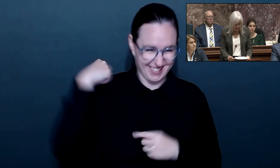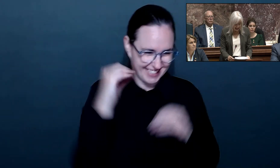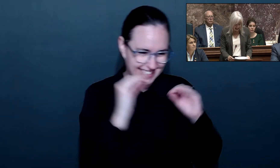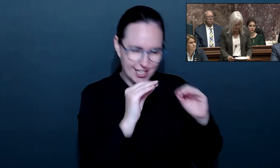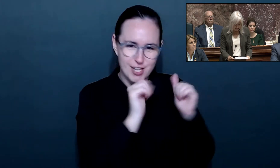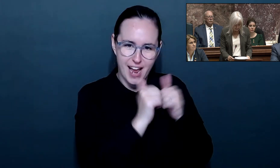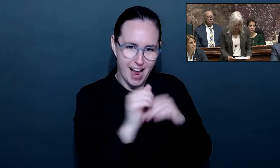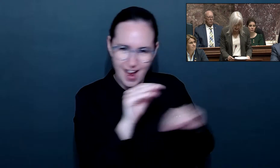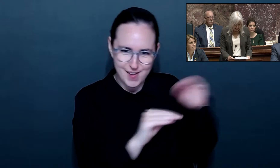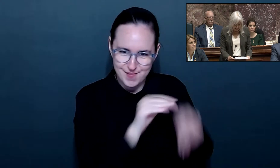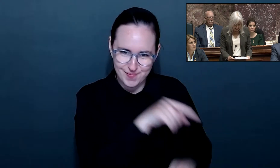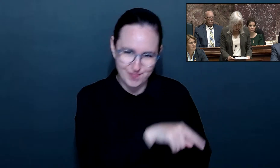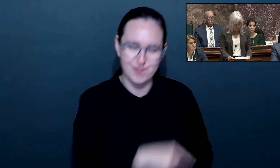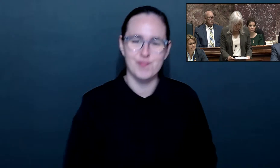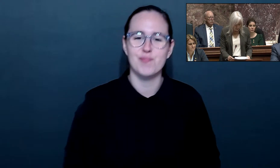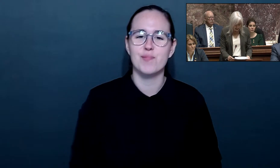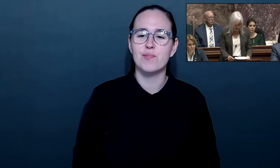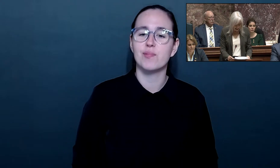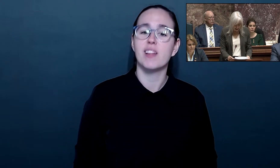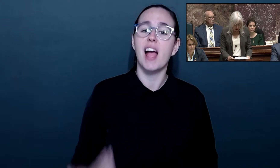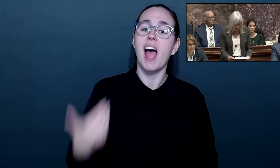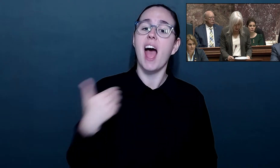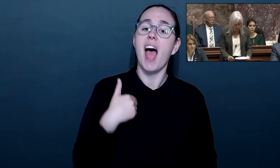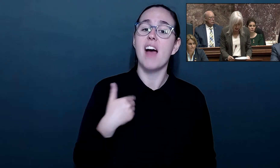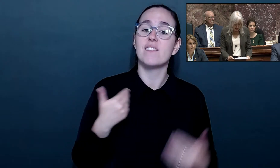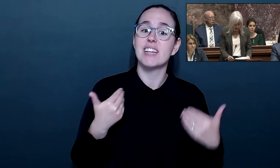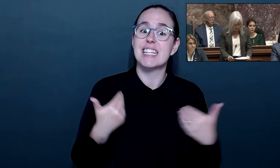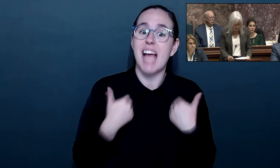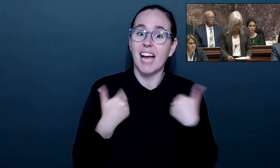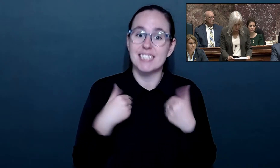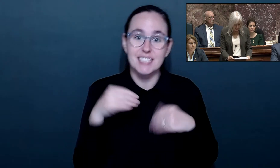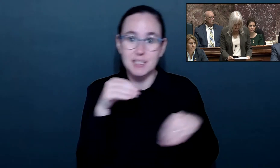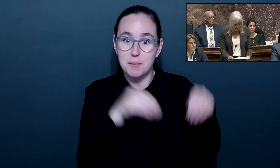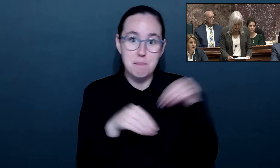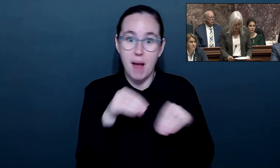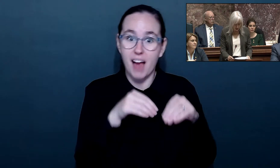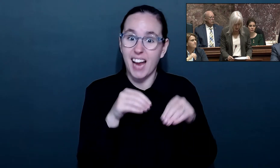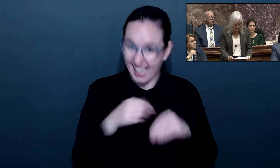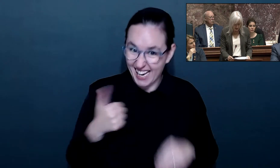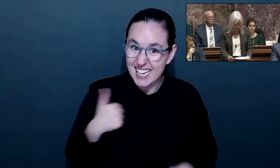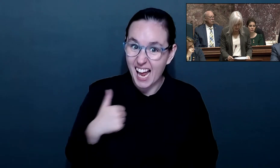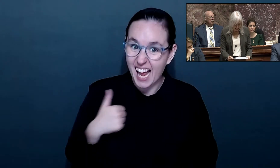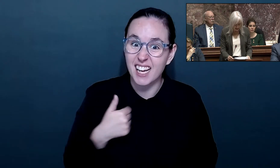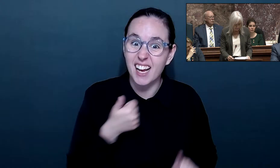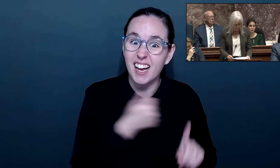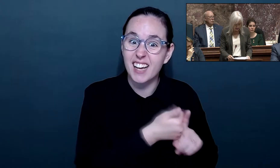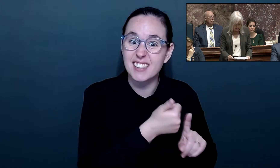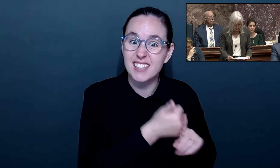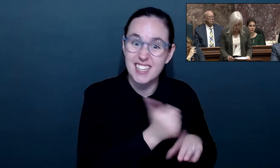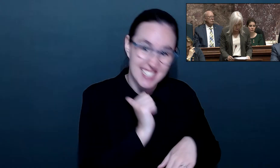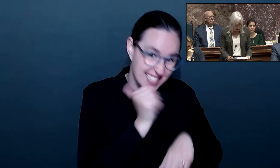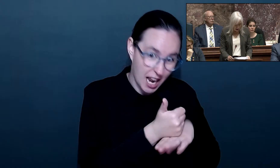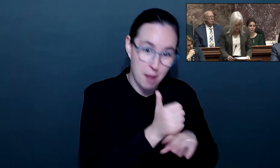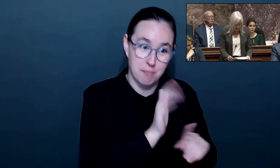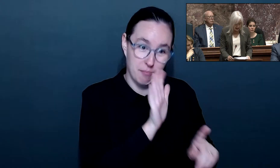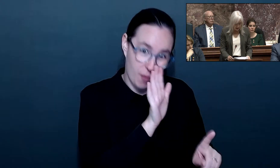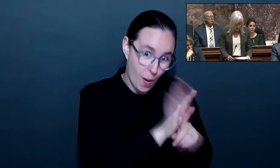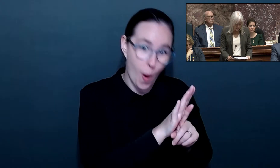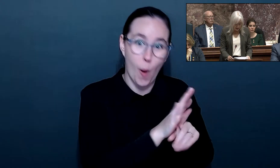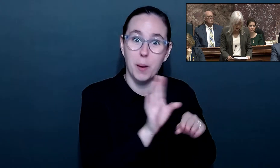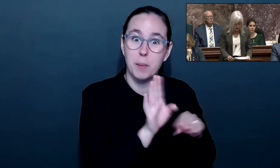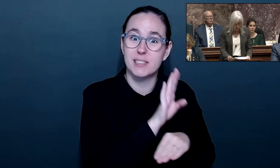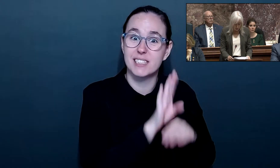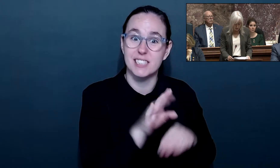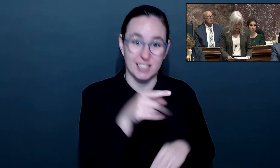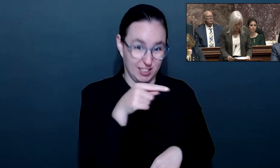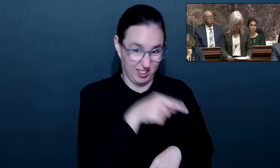packer in Canada that has now her own business. She also teaches at Rob's program and mentors new students coming in. Rob has